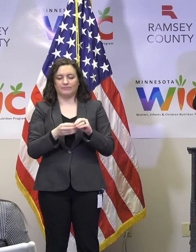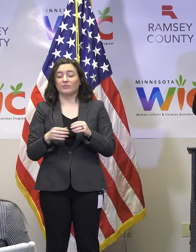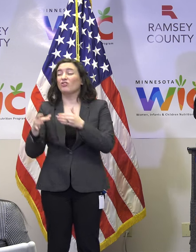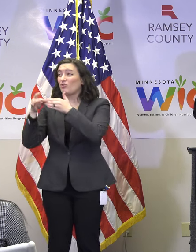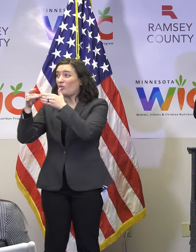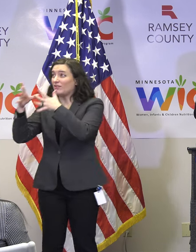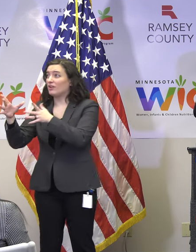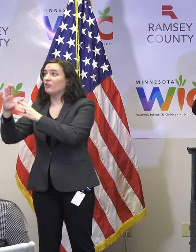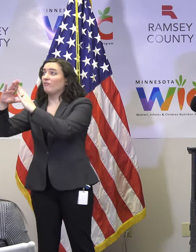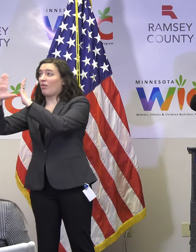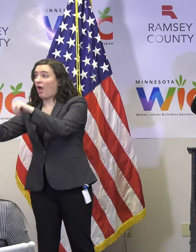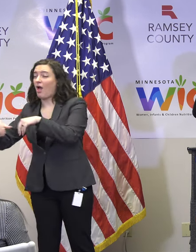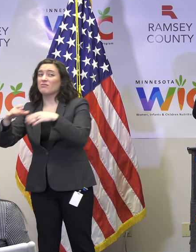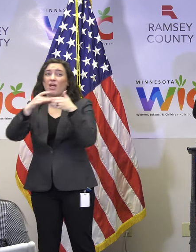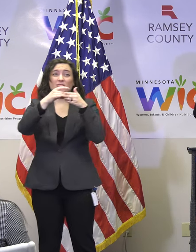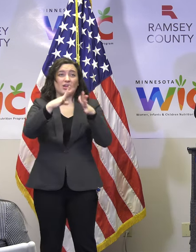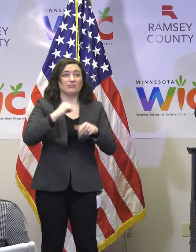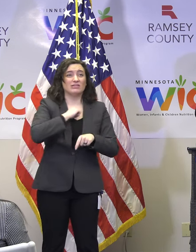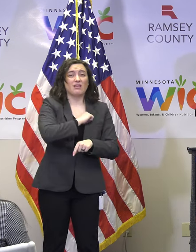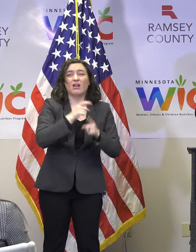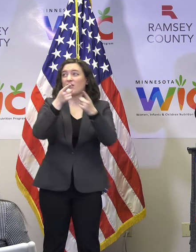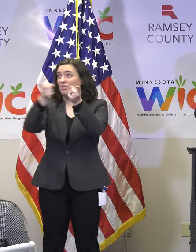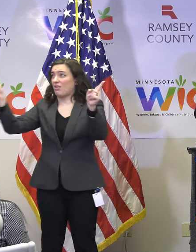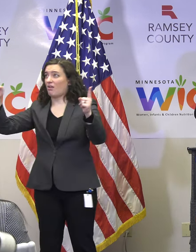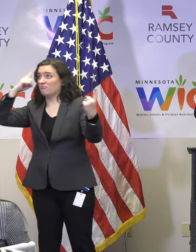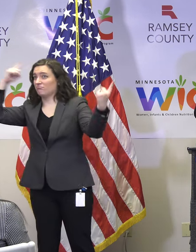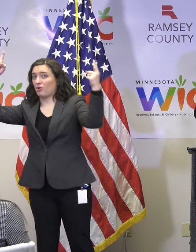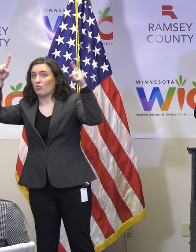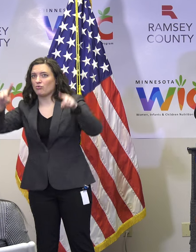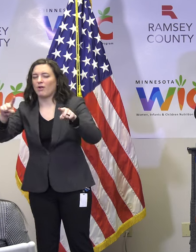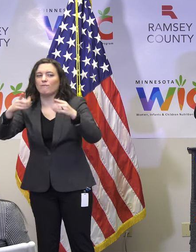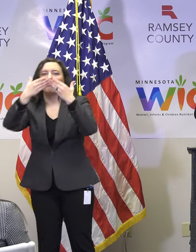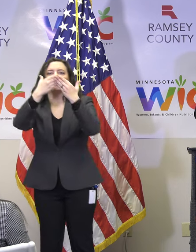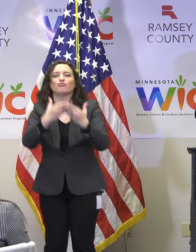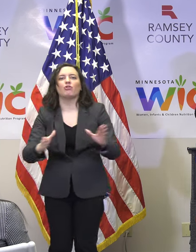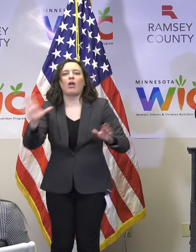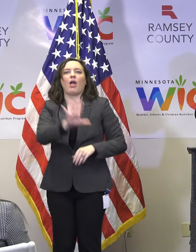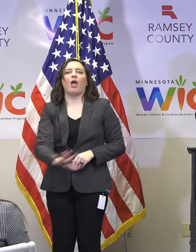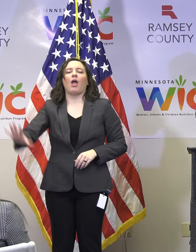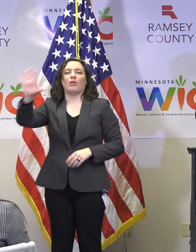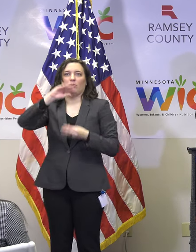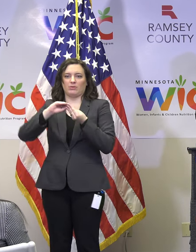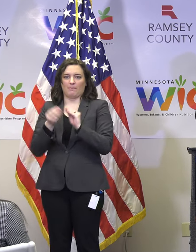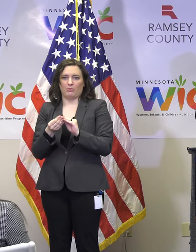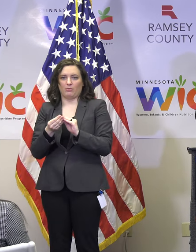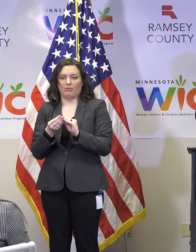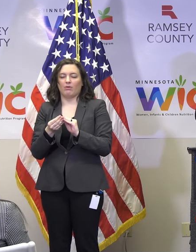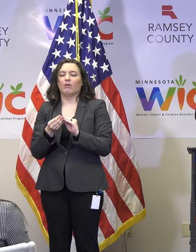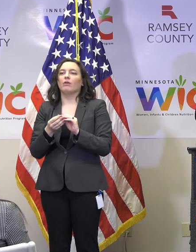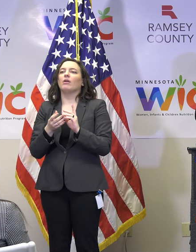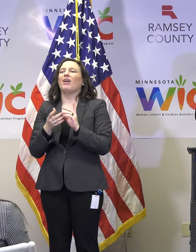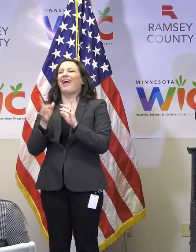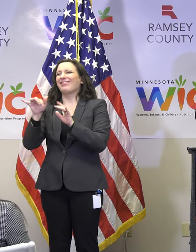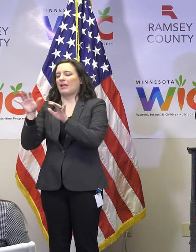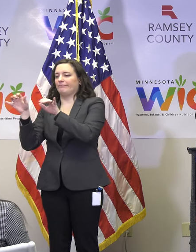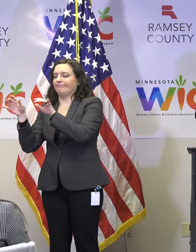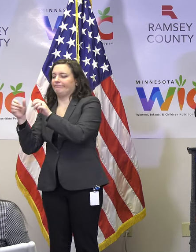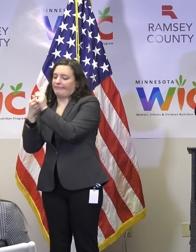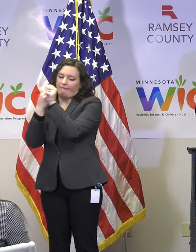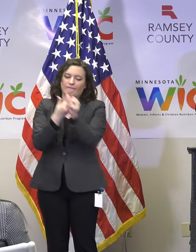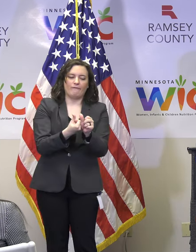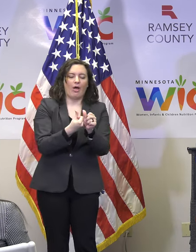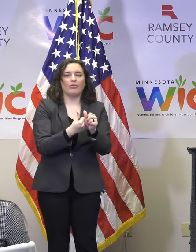an overall arching number, which was consistent with the debt ceiling deal that was